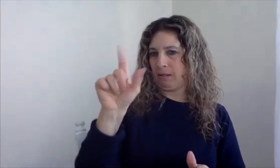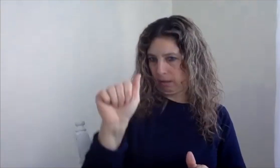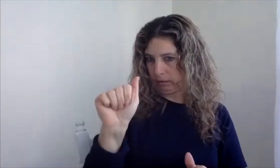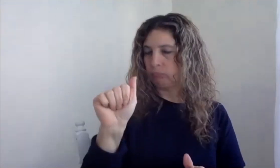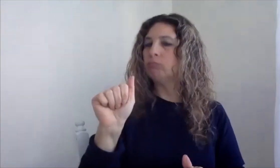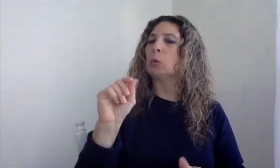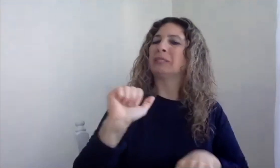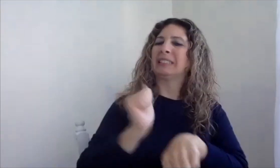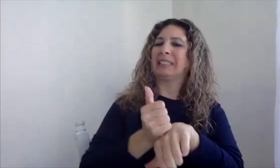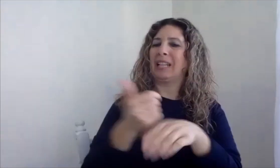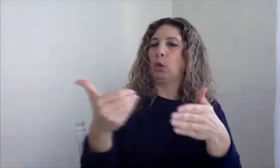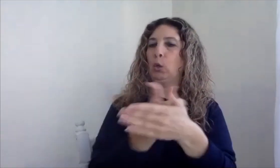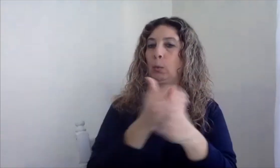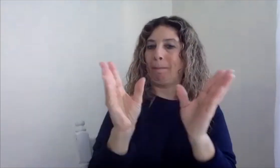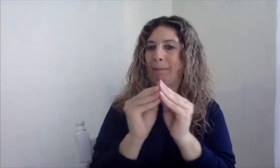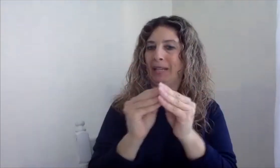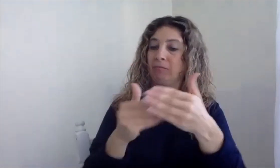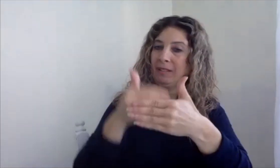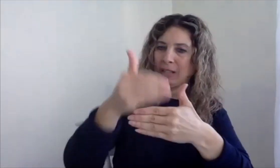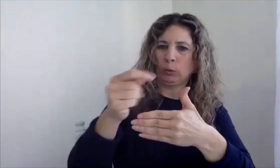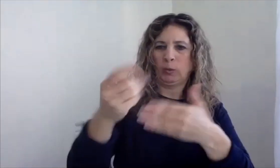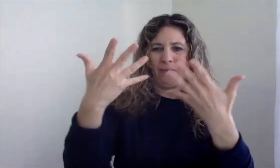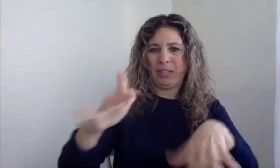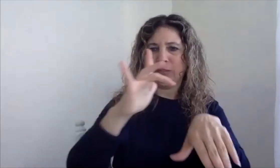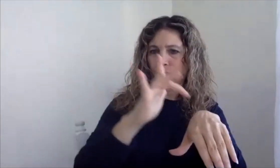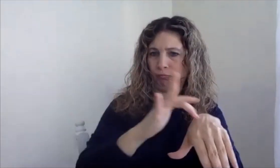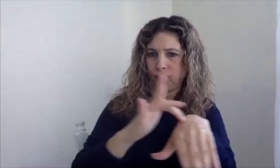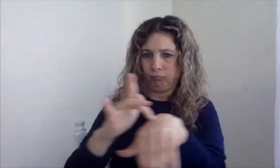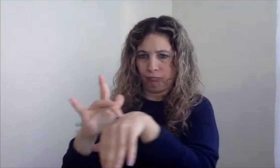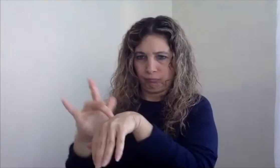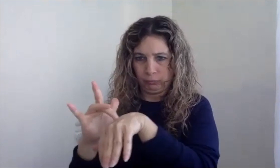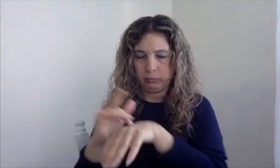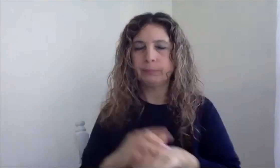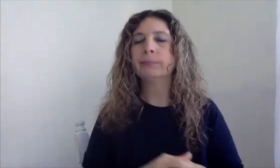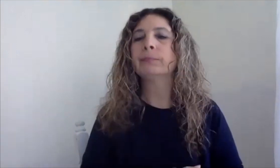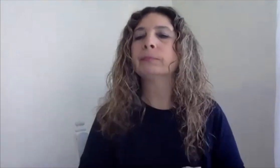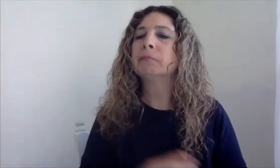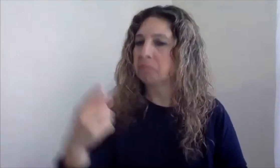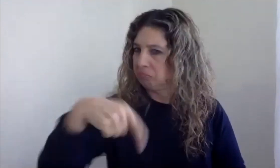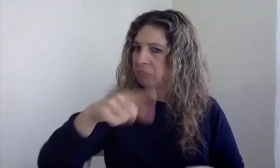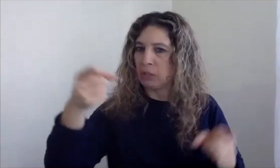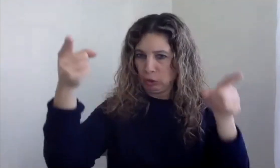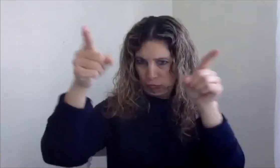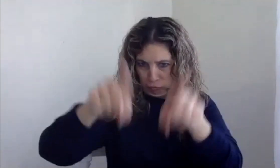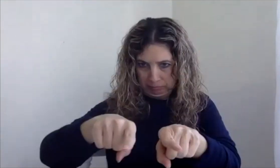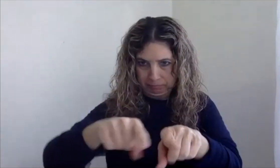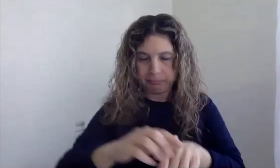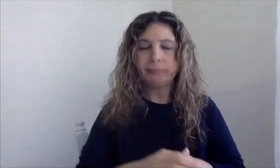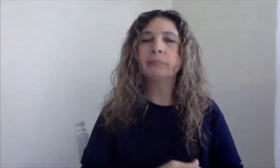We had several items left on our agenda. So the idea was, let's set up a new meeting so we can cover everything. And